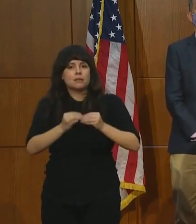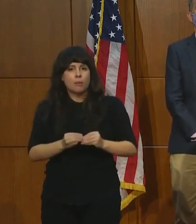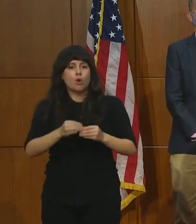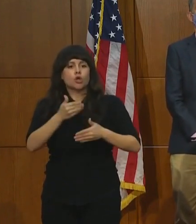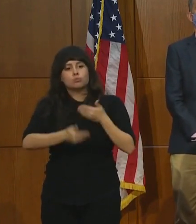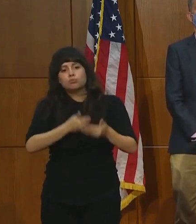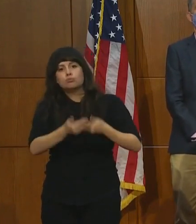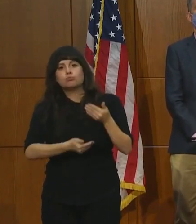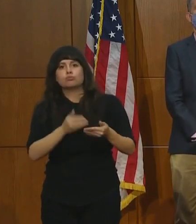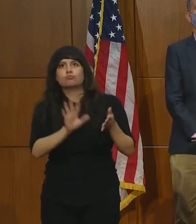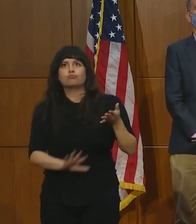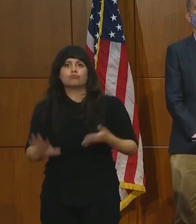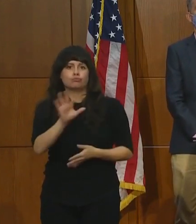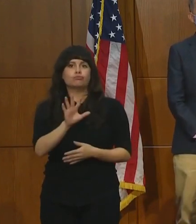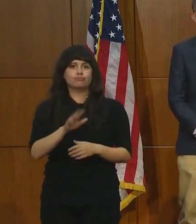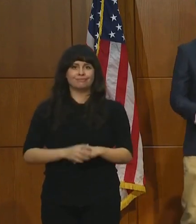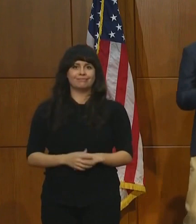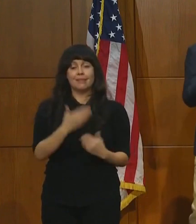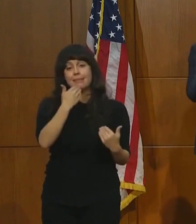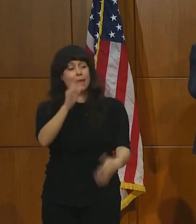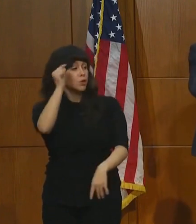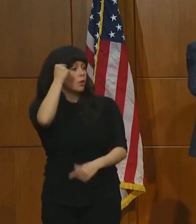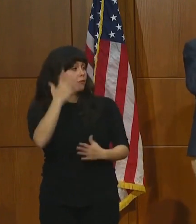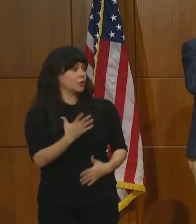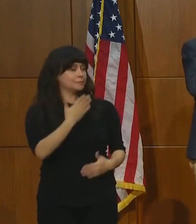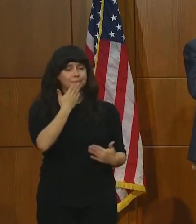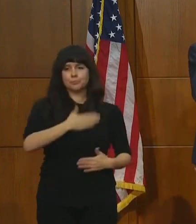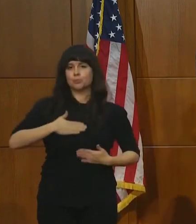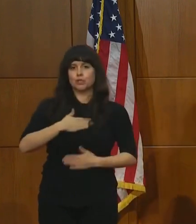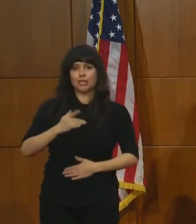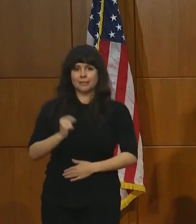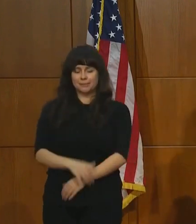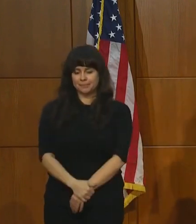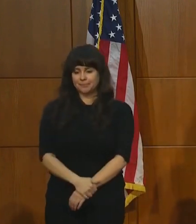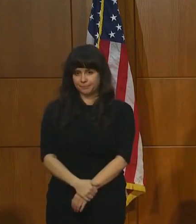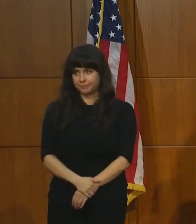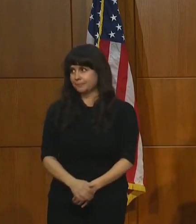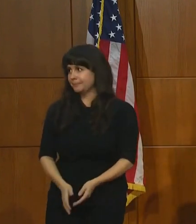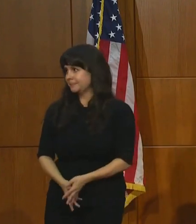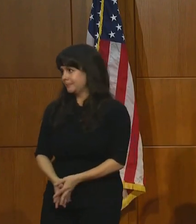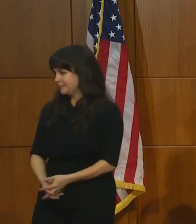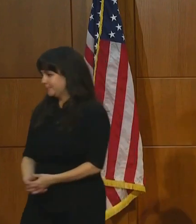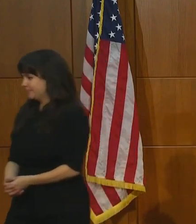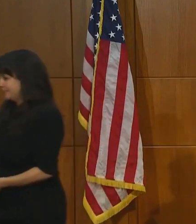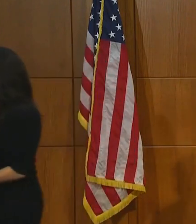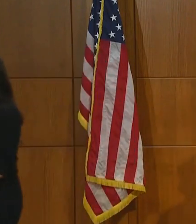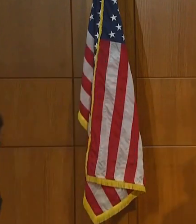regions around the state. Thank you, Governor. I appreciate it. Henry.